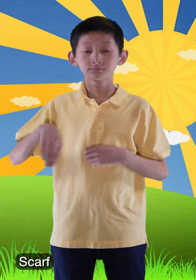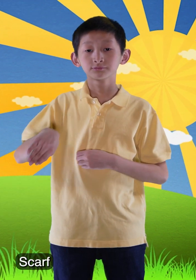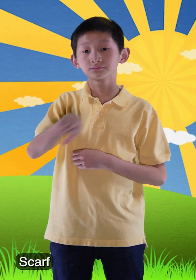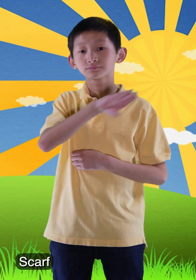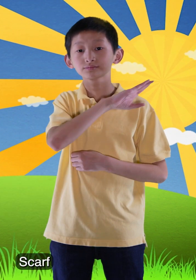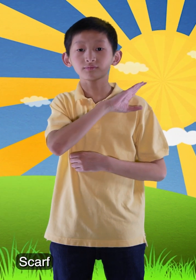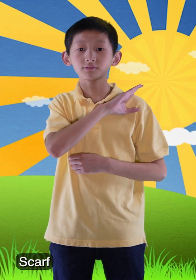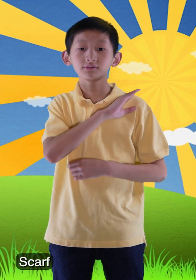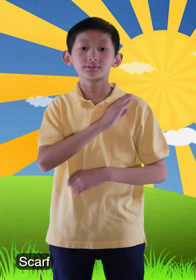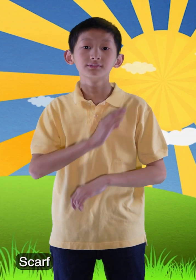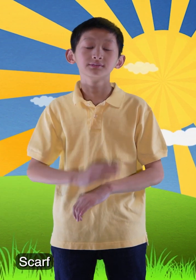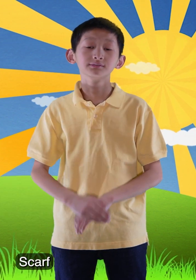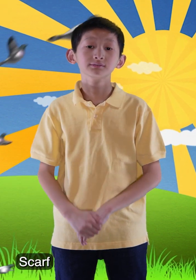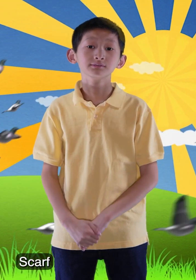Scarf.